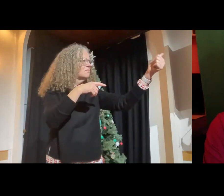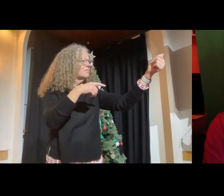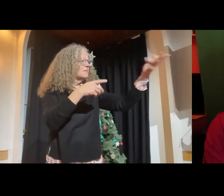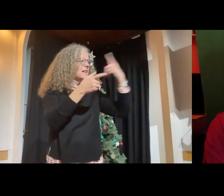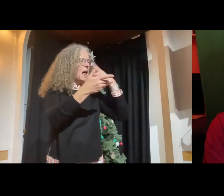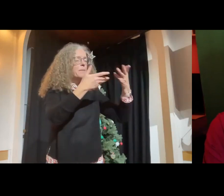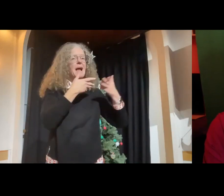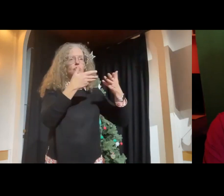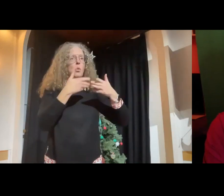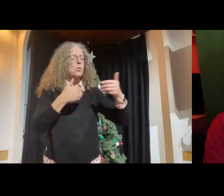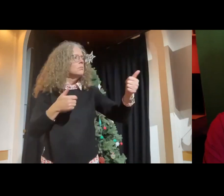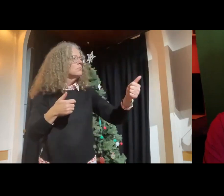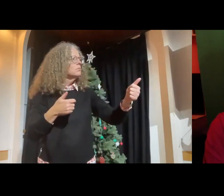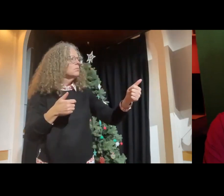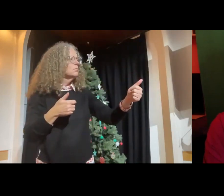Do we have anyone in the room?